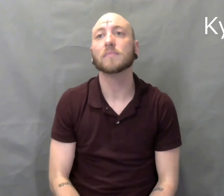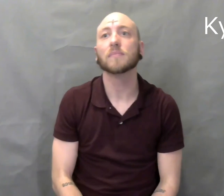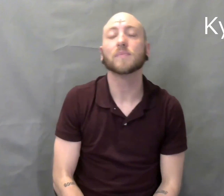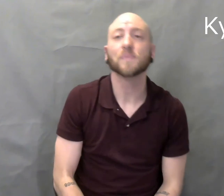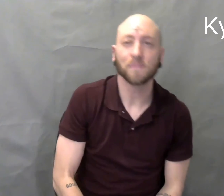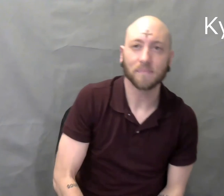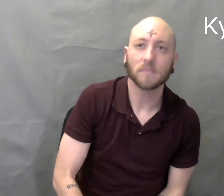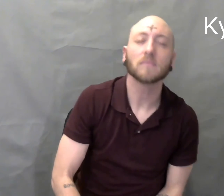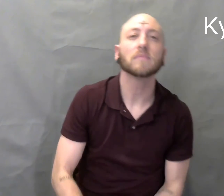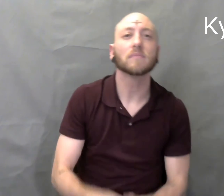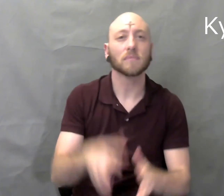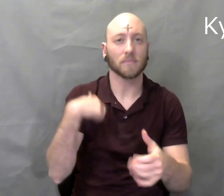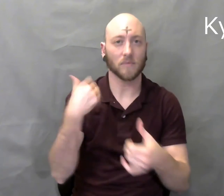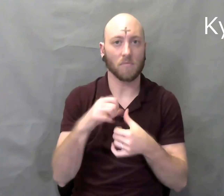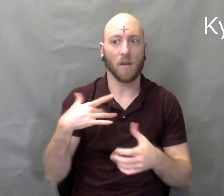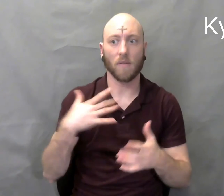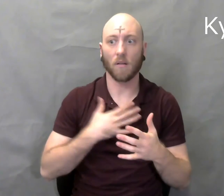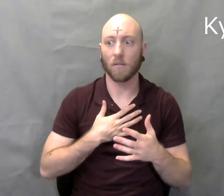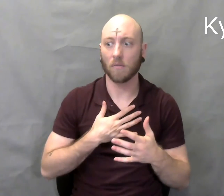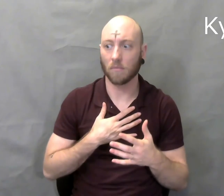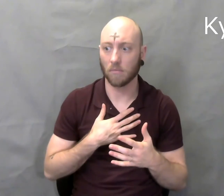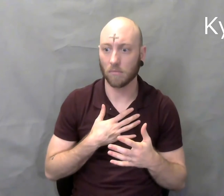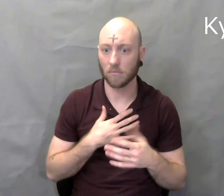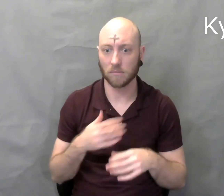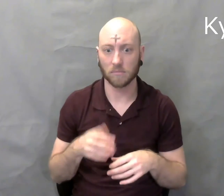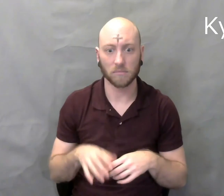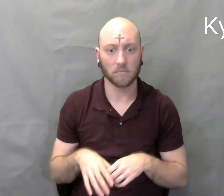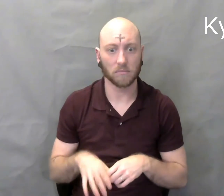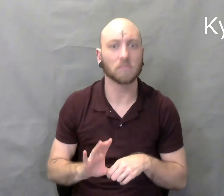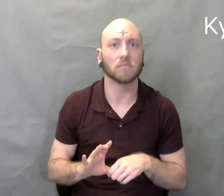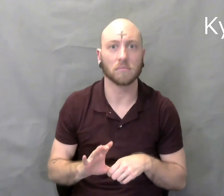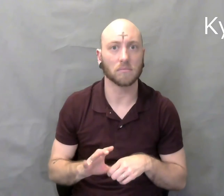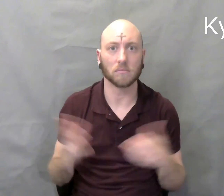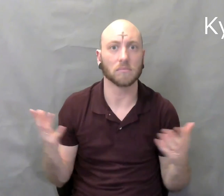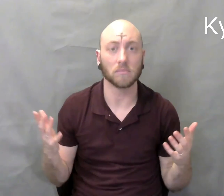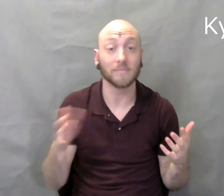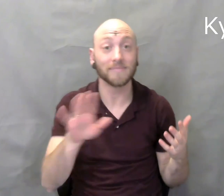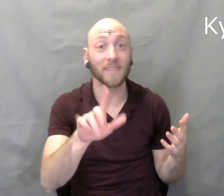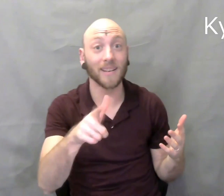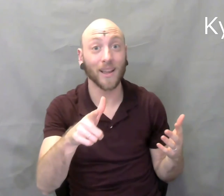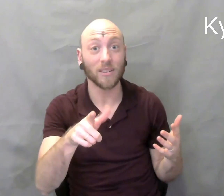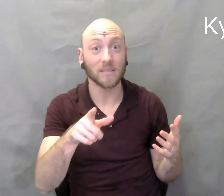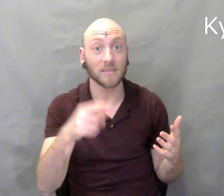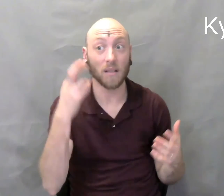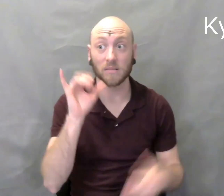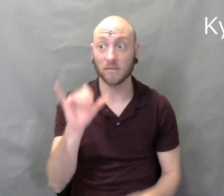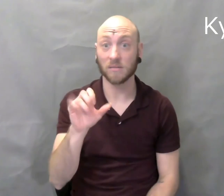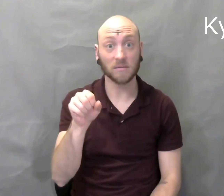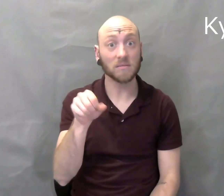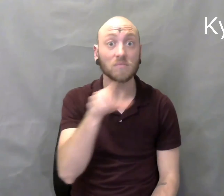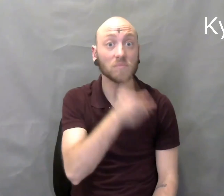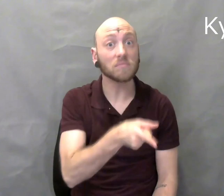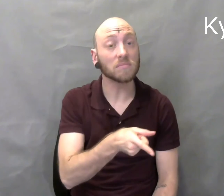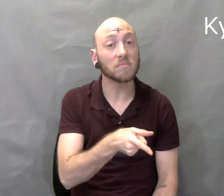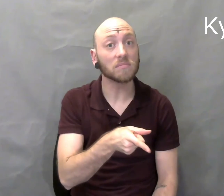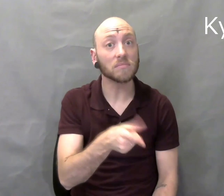remember feeling like I was completely screwed. And I found out later that I really was, and that